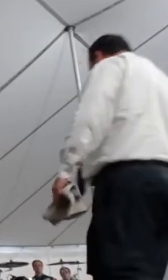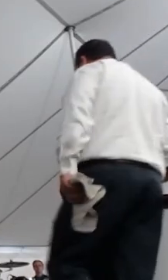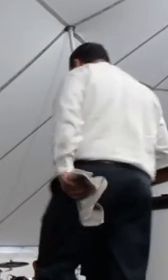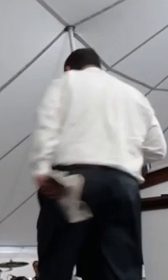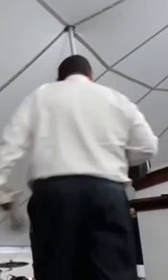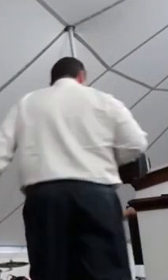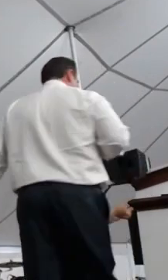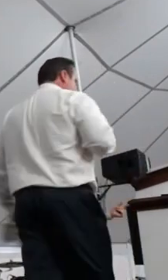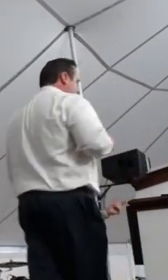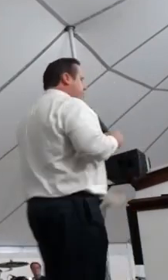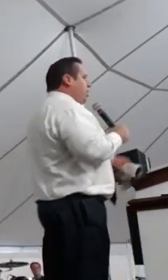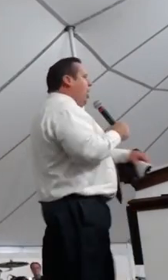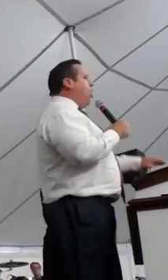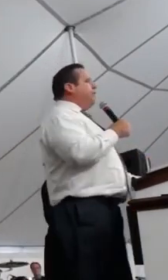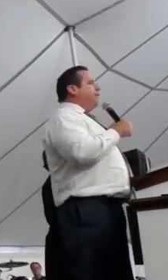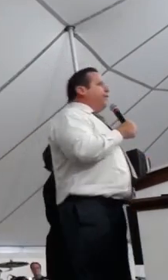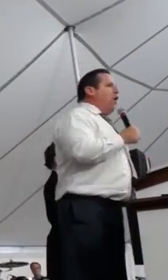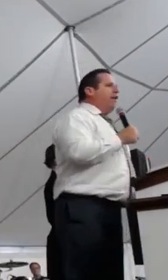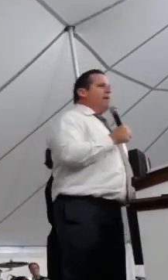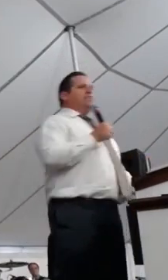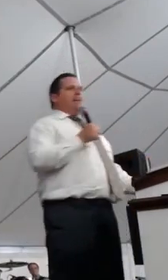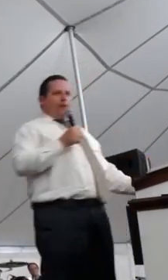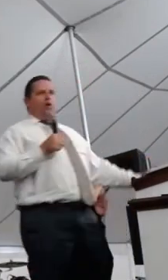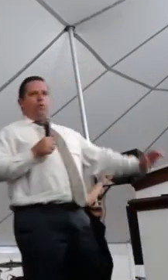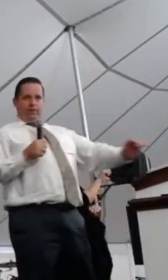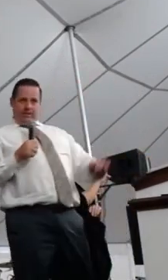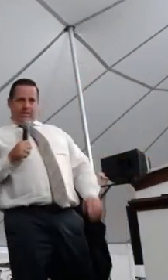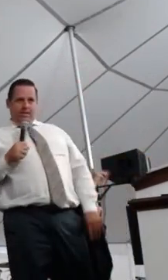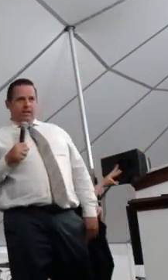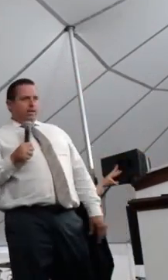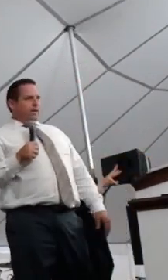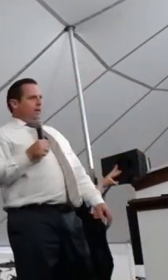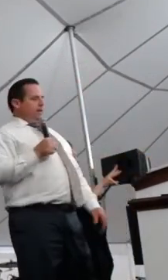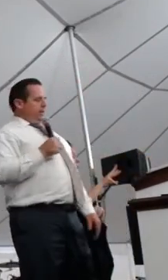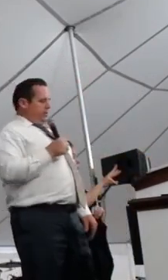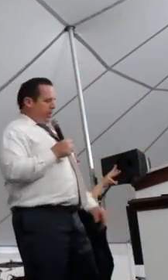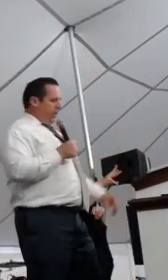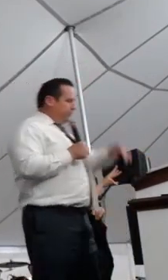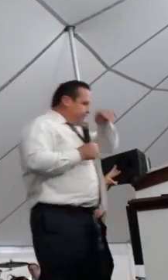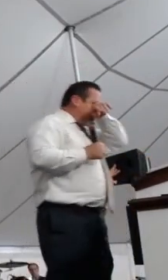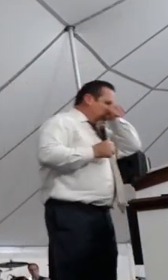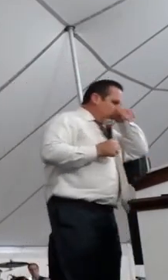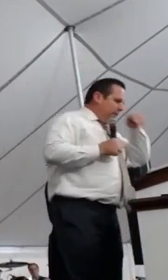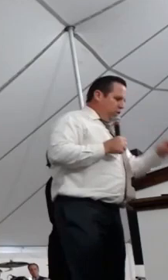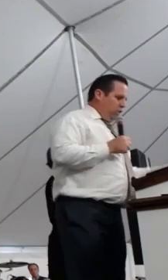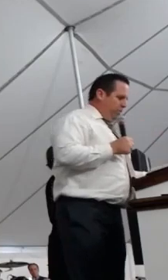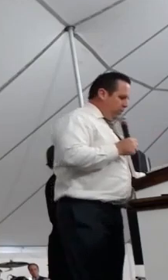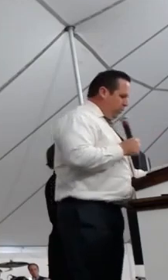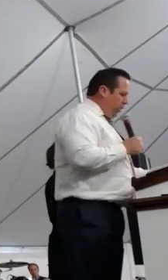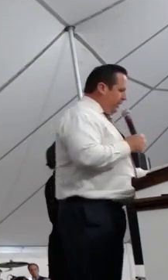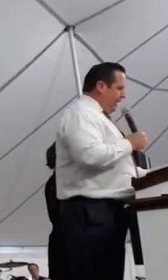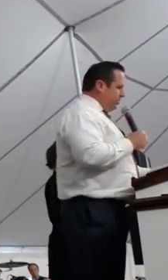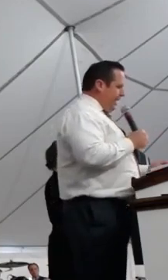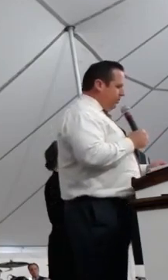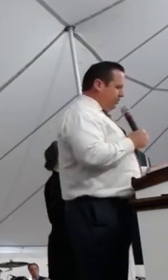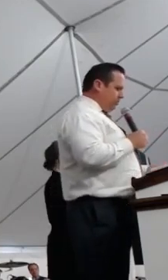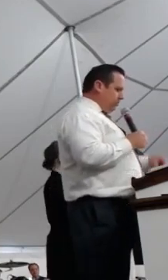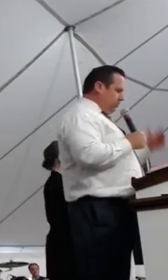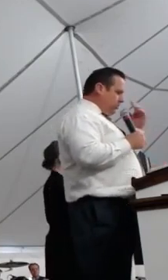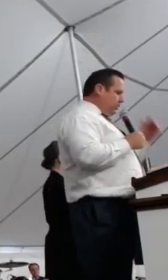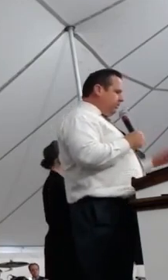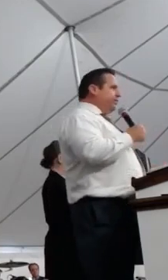It's a law. There's a law of the flow. Everybody say flow. Years ago, in the little building we were in